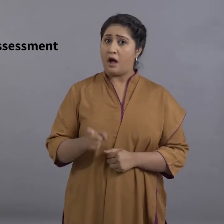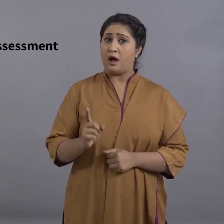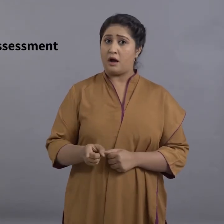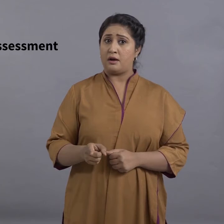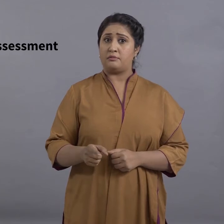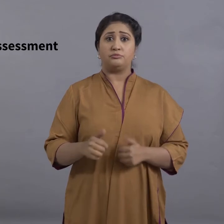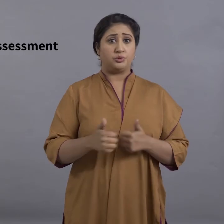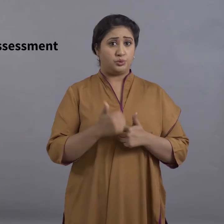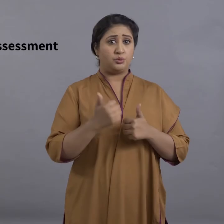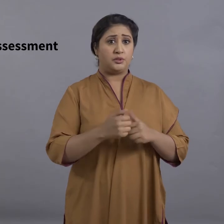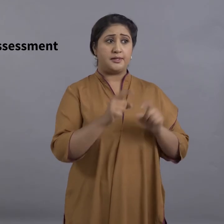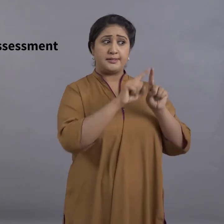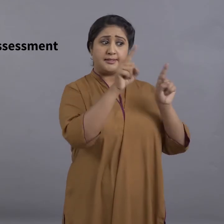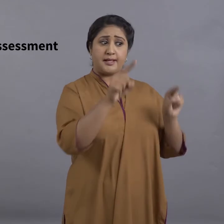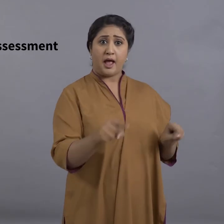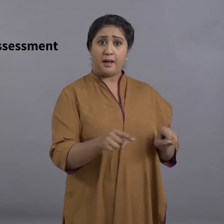Sample 1.